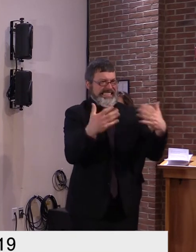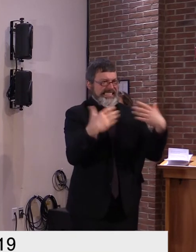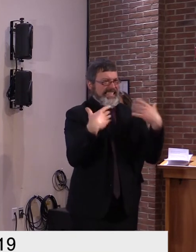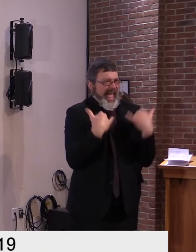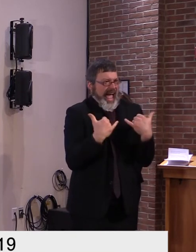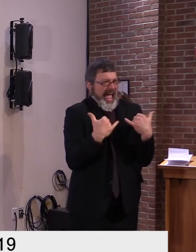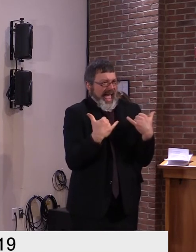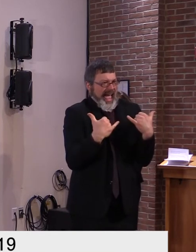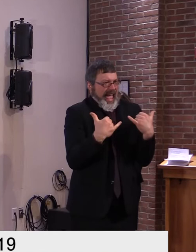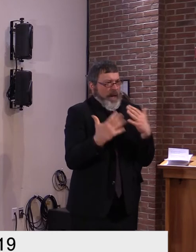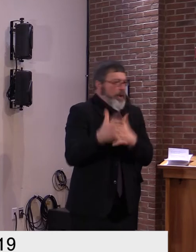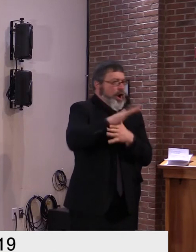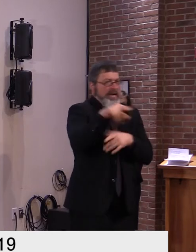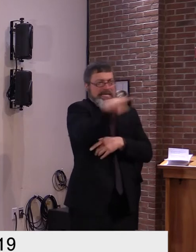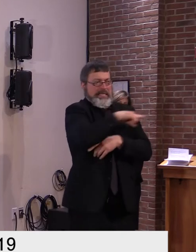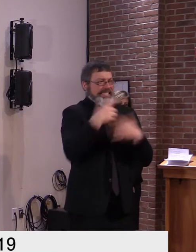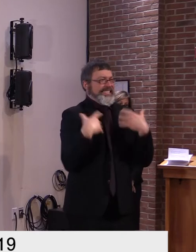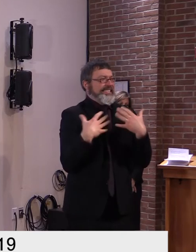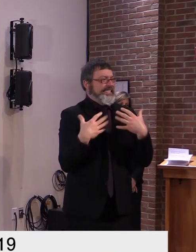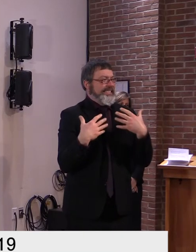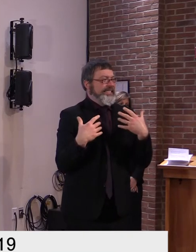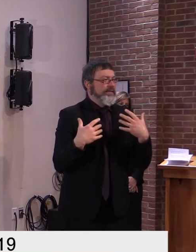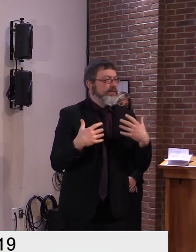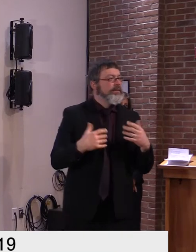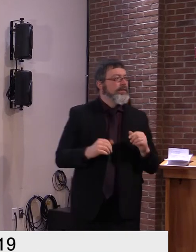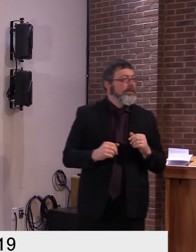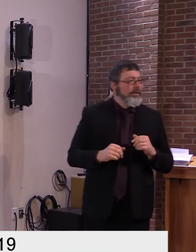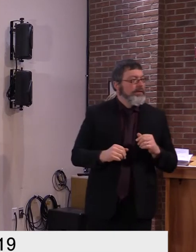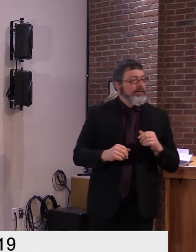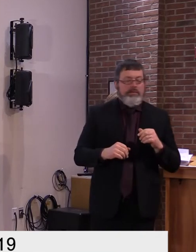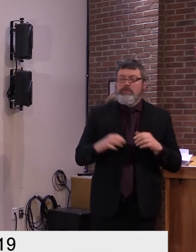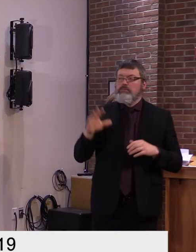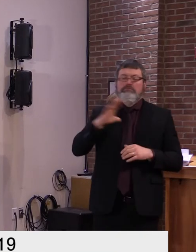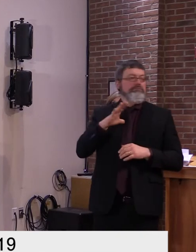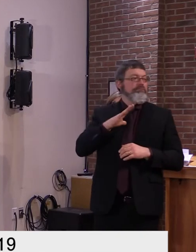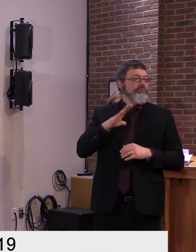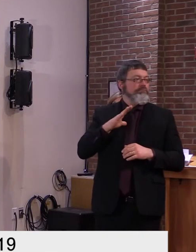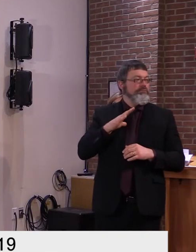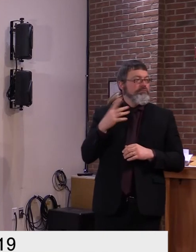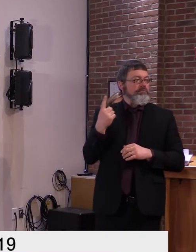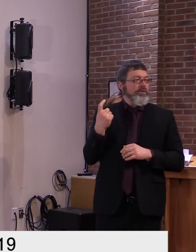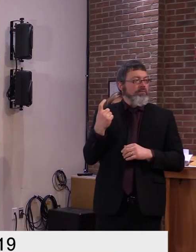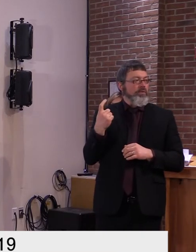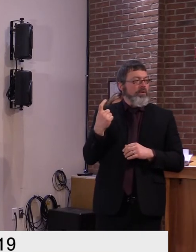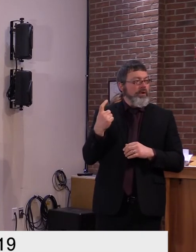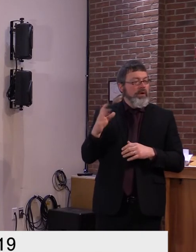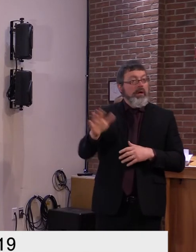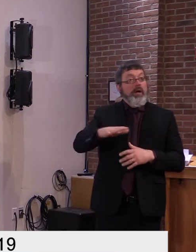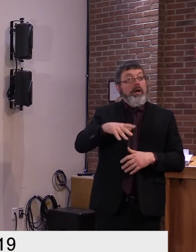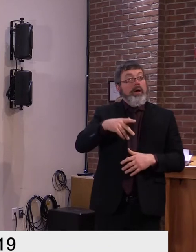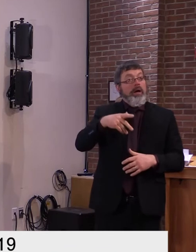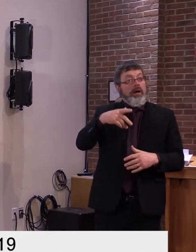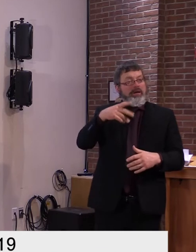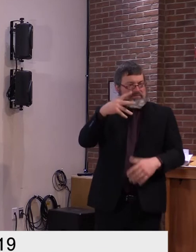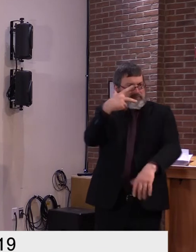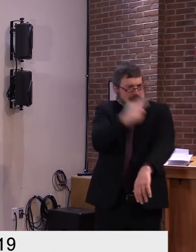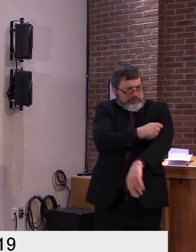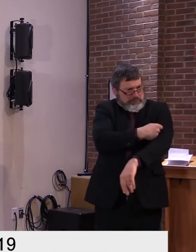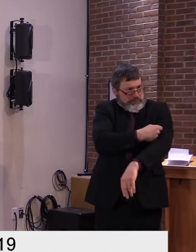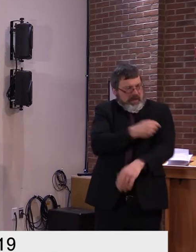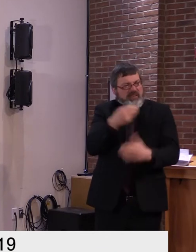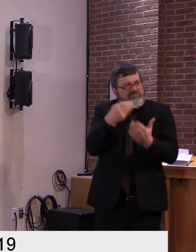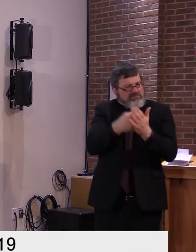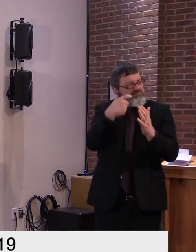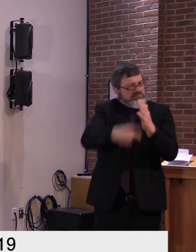And just one more thing, who is paying for the vaccine right now? Is this federal money at this